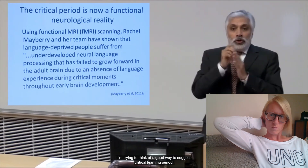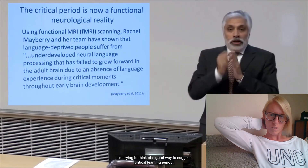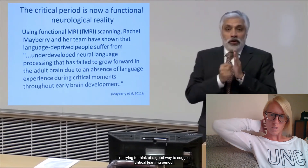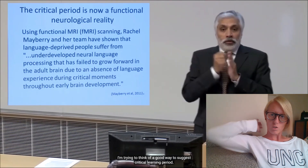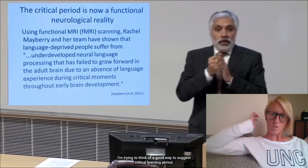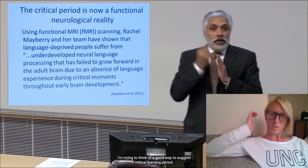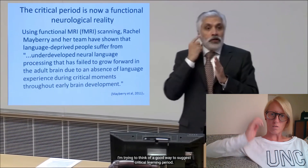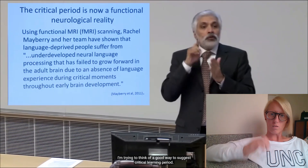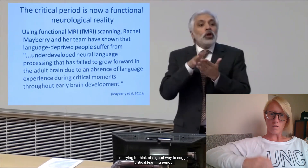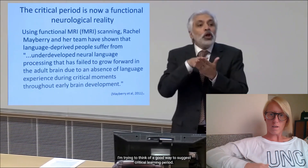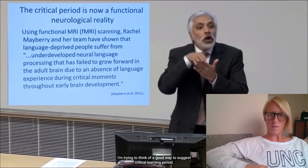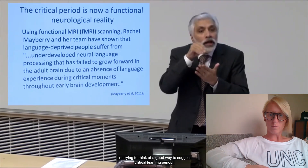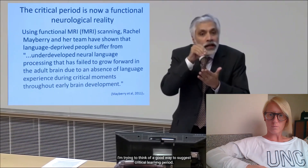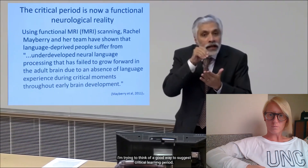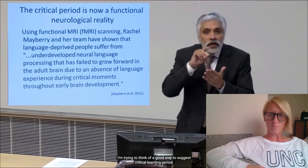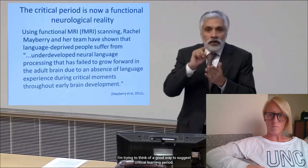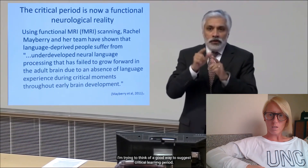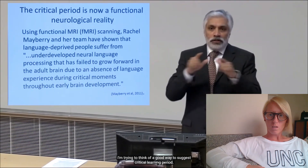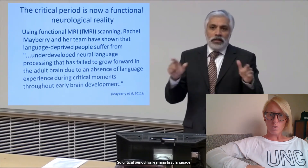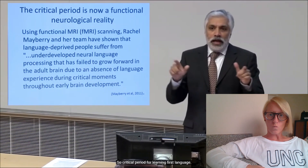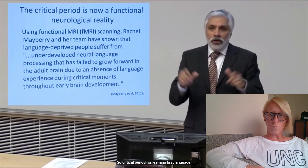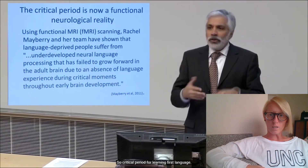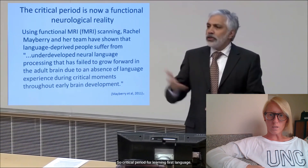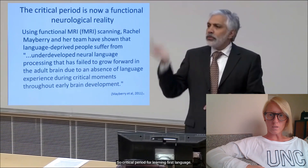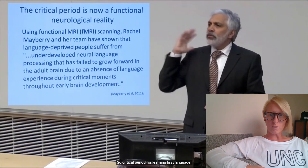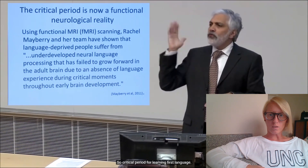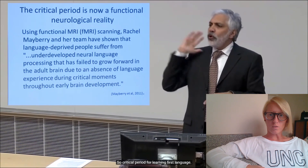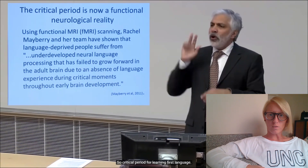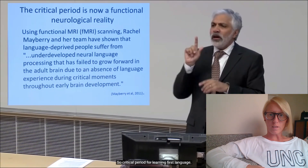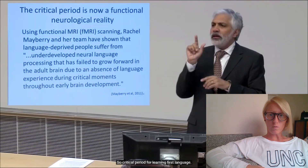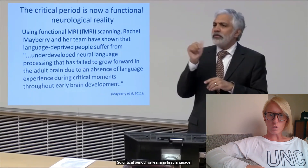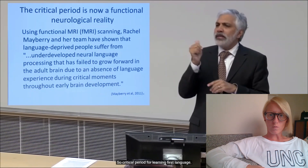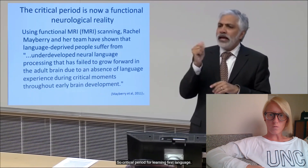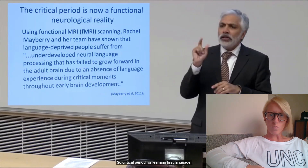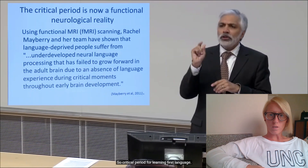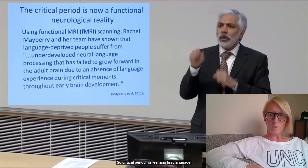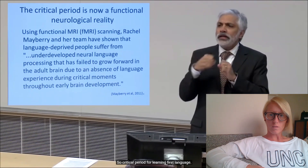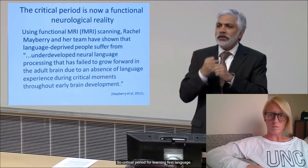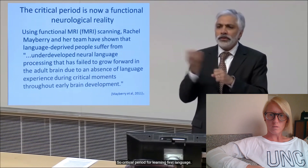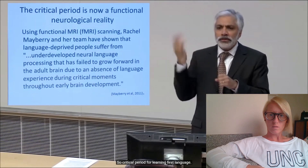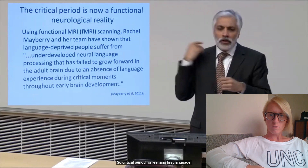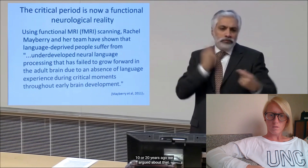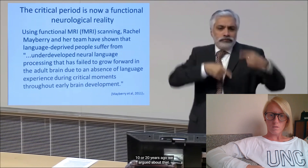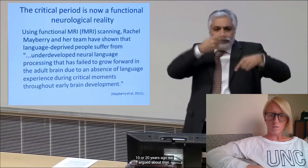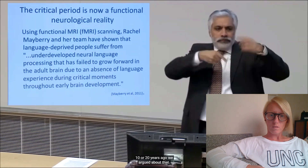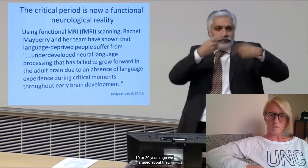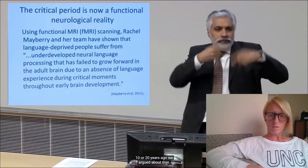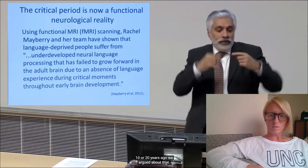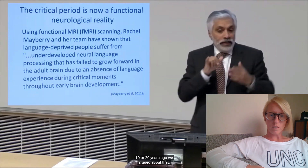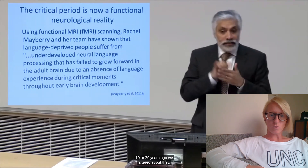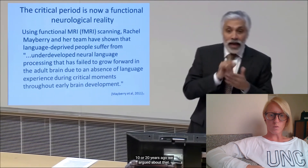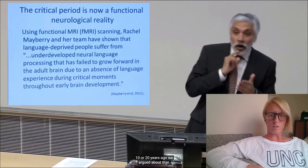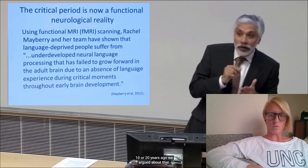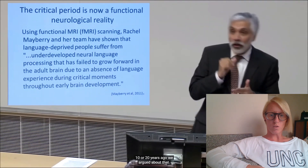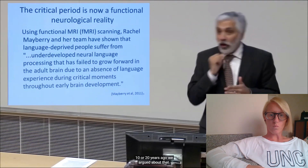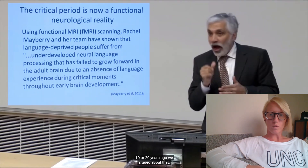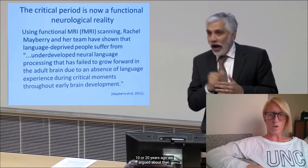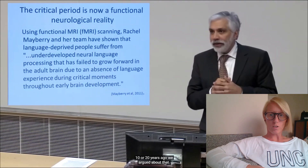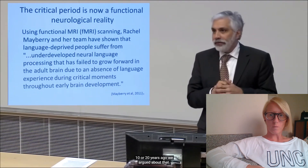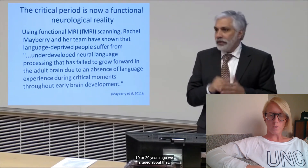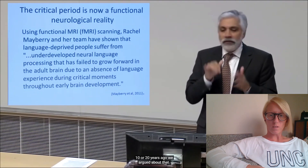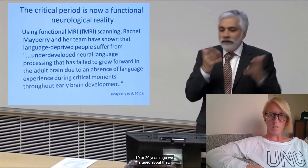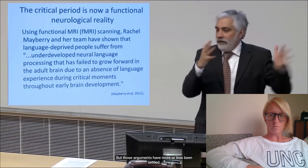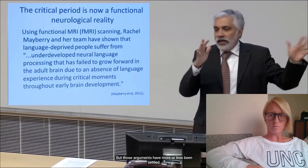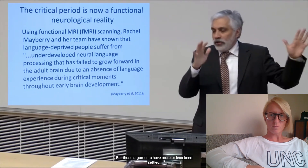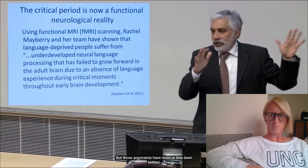period. It's critical that... So a critical period for learning first language. 10 or 20 years ago, we argued